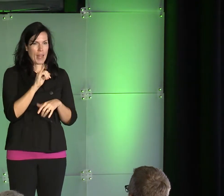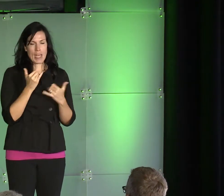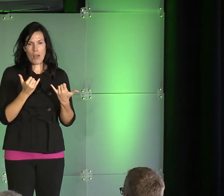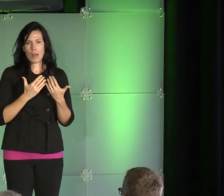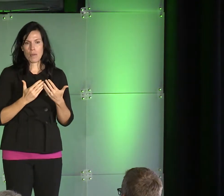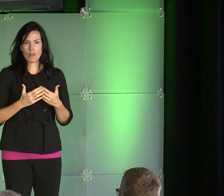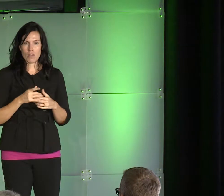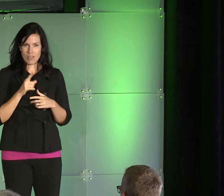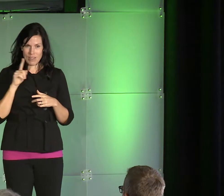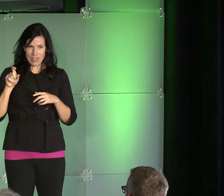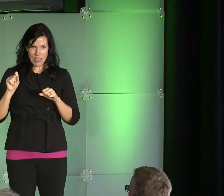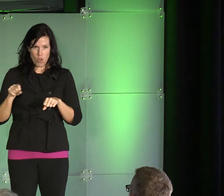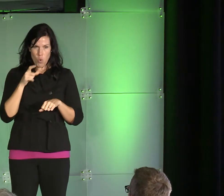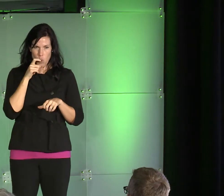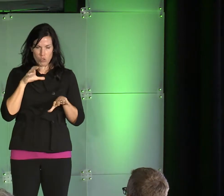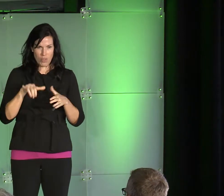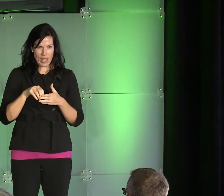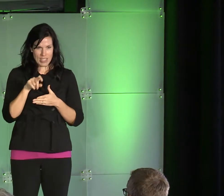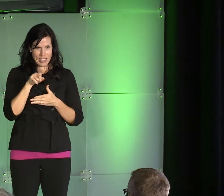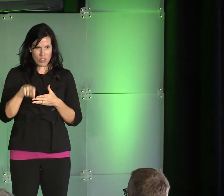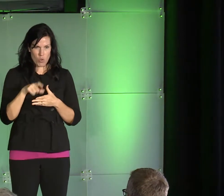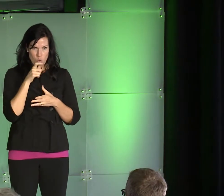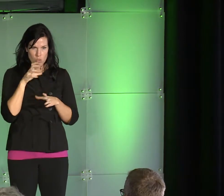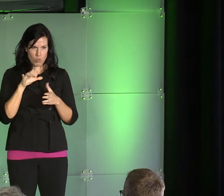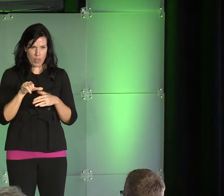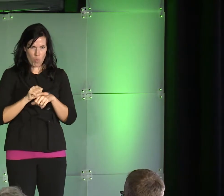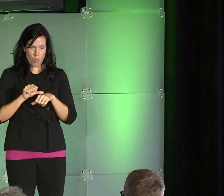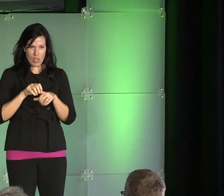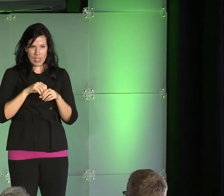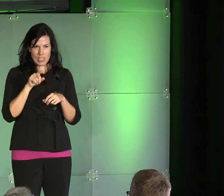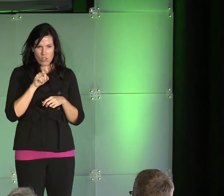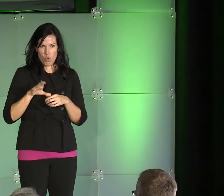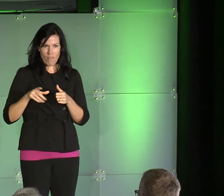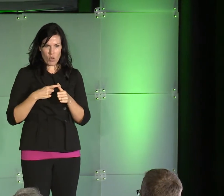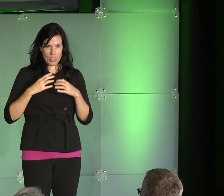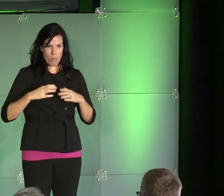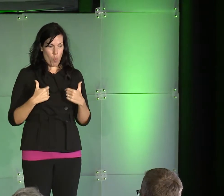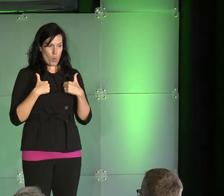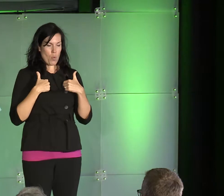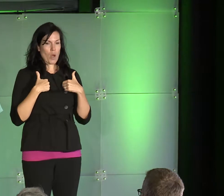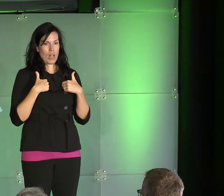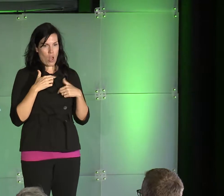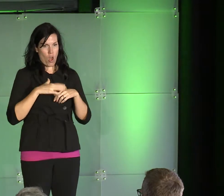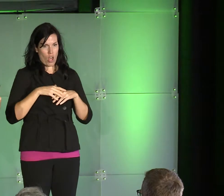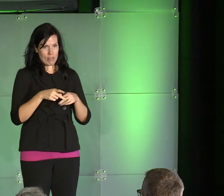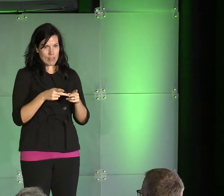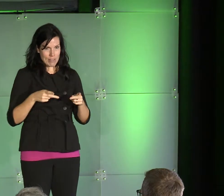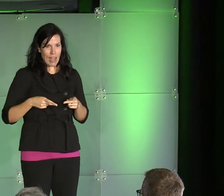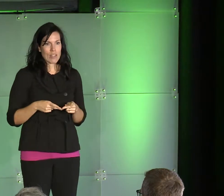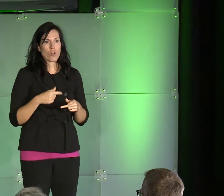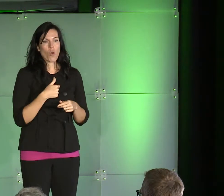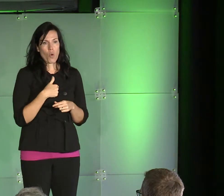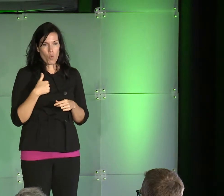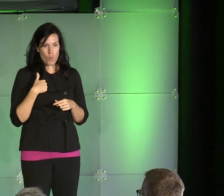And who will do that in Texas? Who will do that in Texas? Who will do that in Texas with your first customer? We will. So it's going to be us on site. So we're